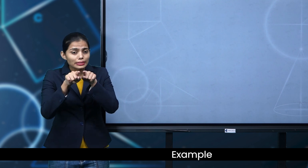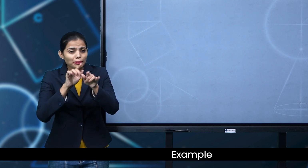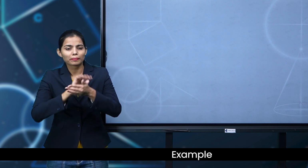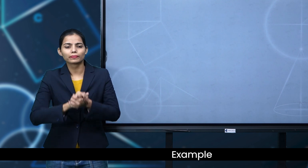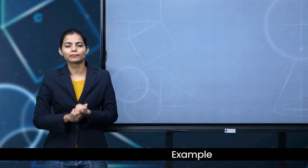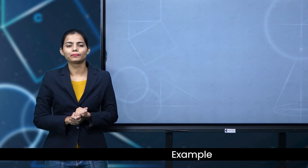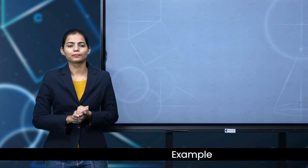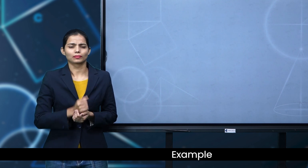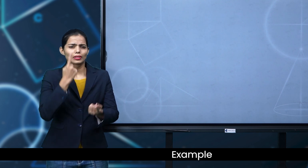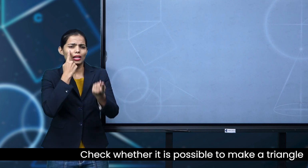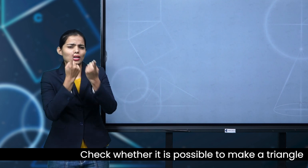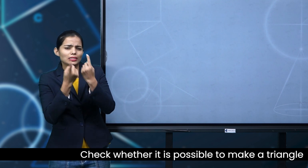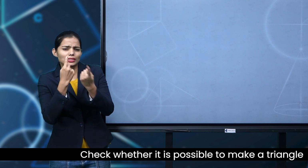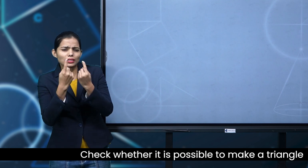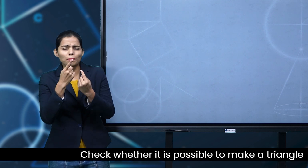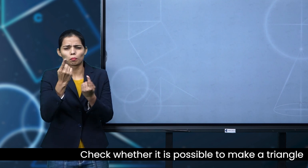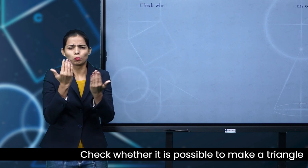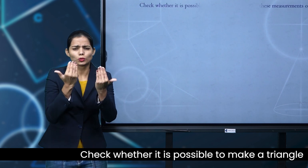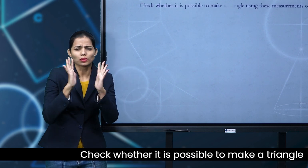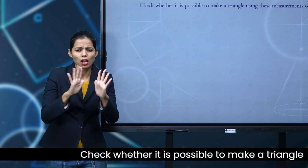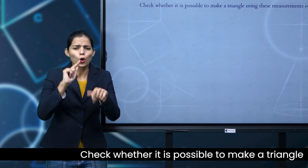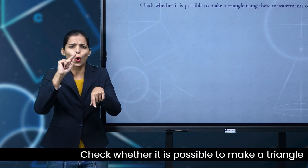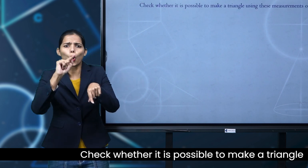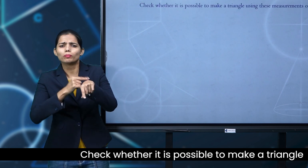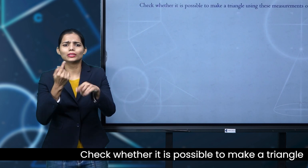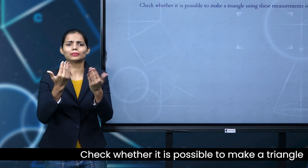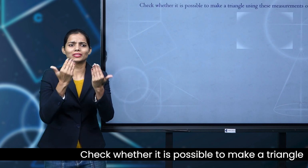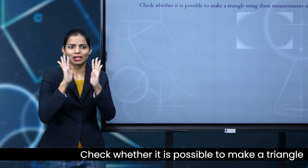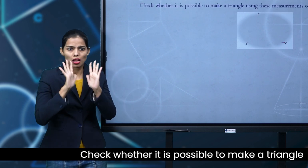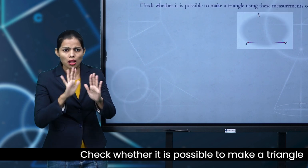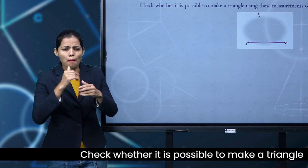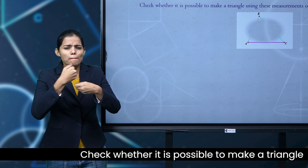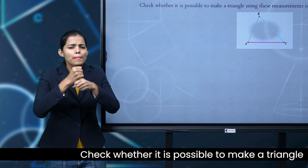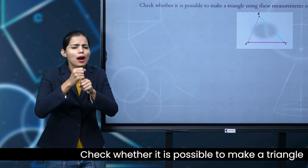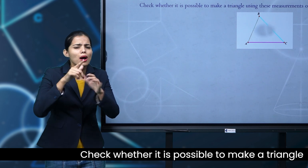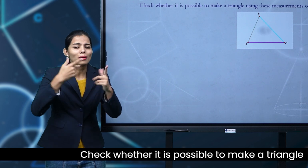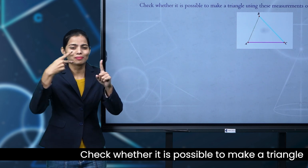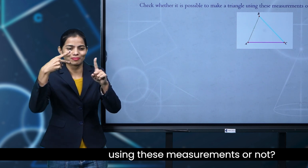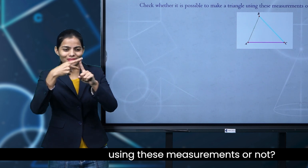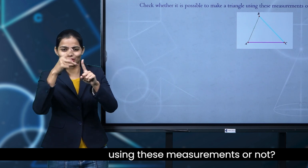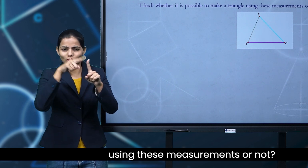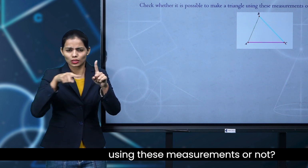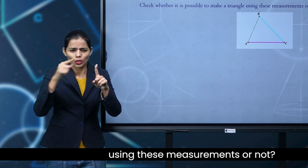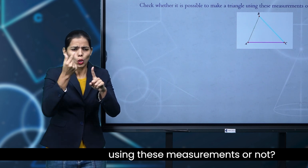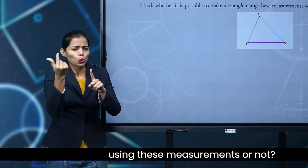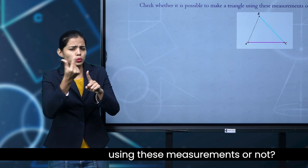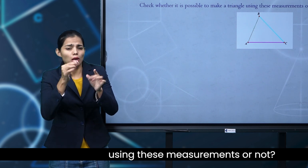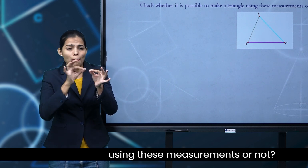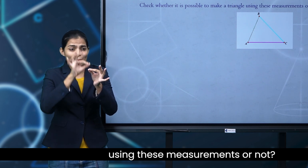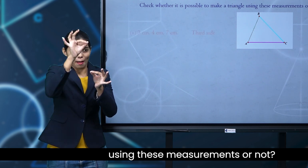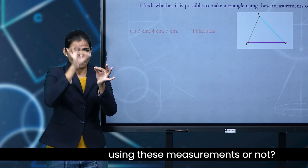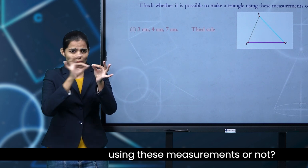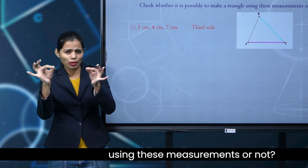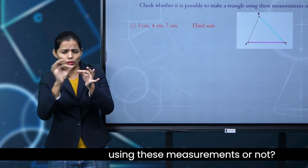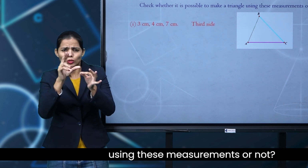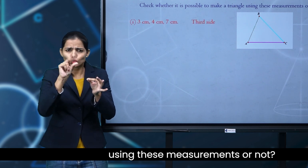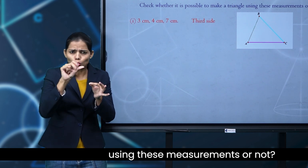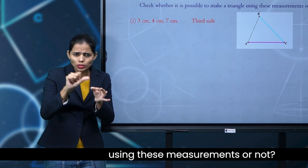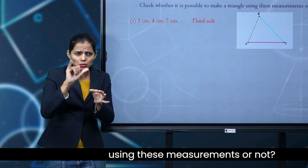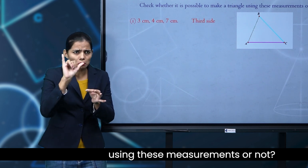Example. Check whether it is possible to make a triangle using these measurements or not.